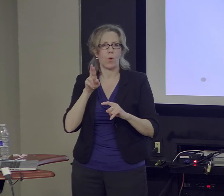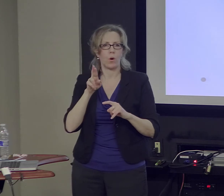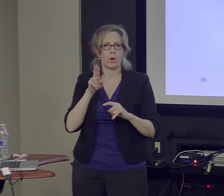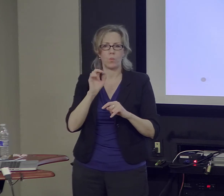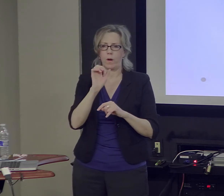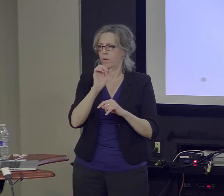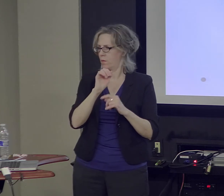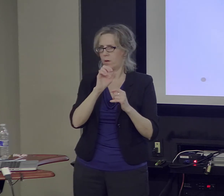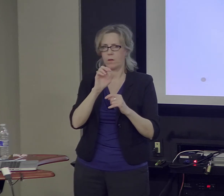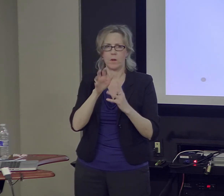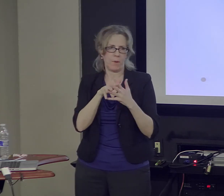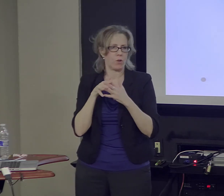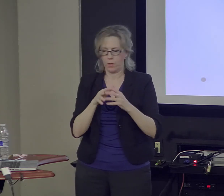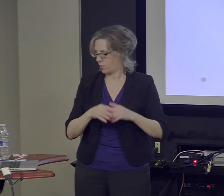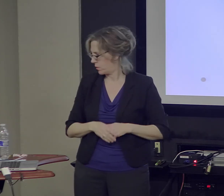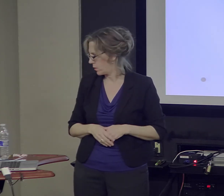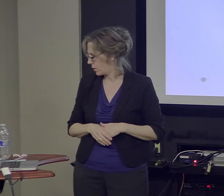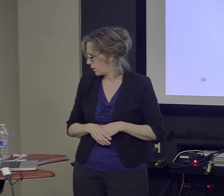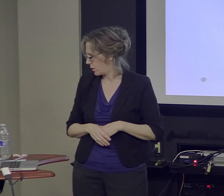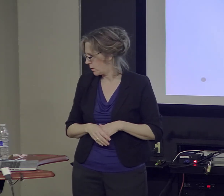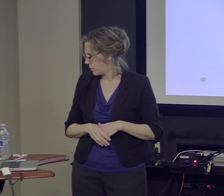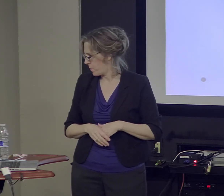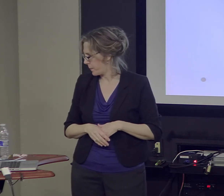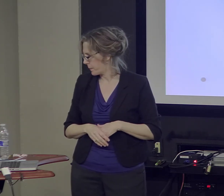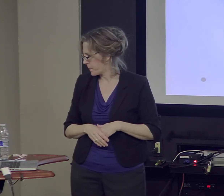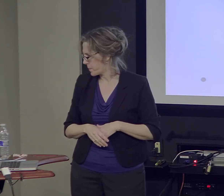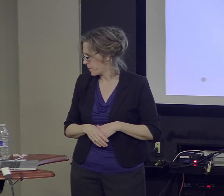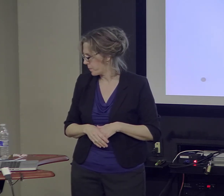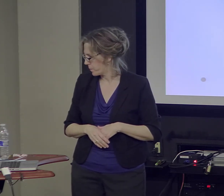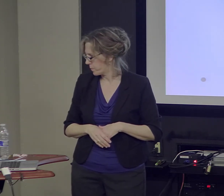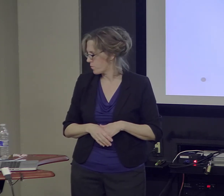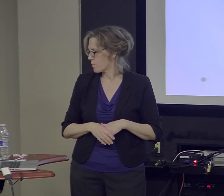She used interpreters from either the UK or America.